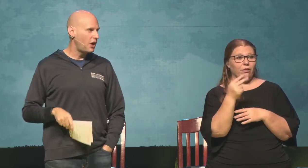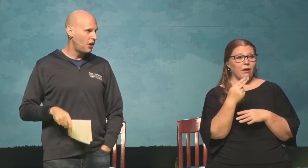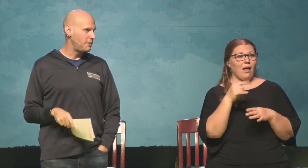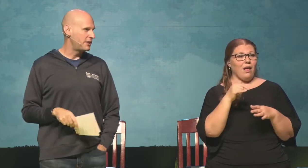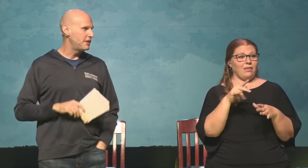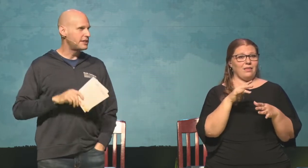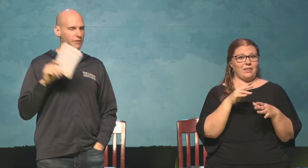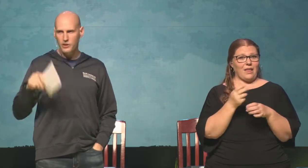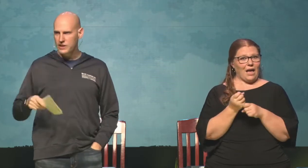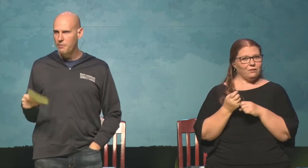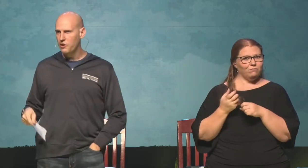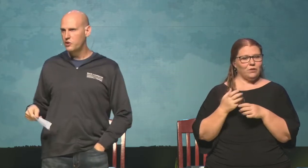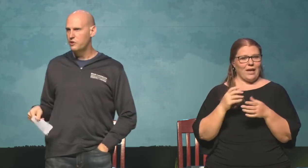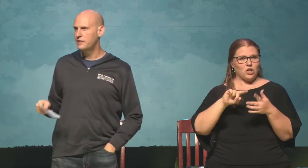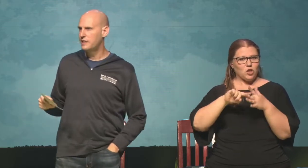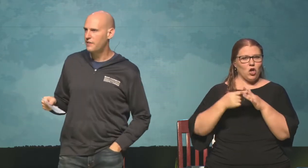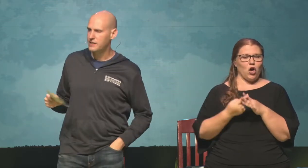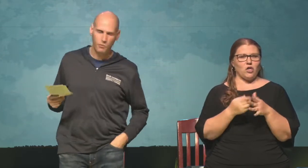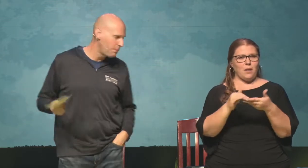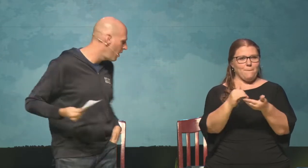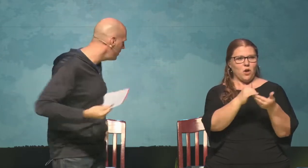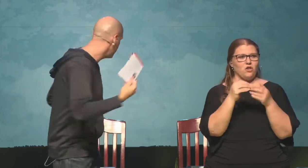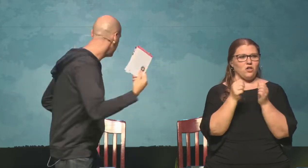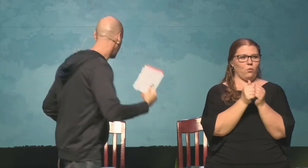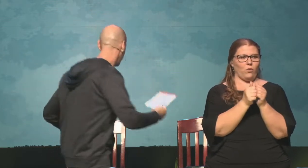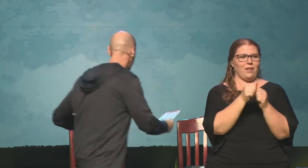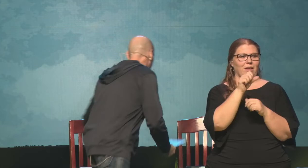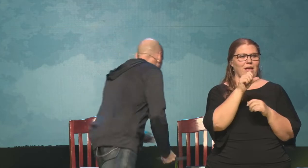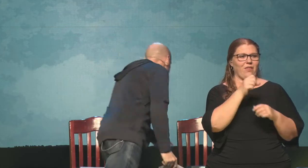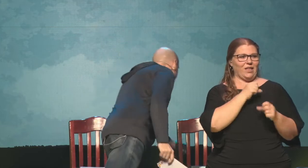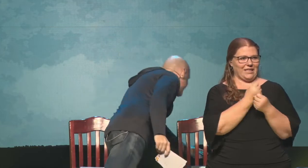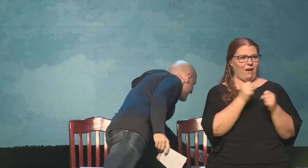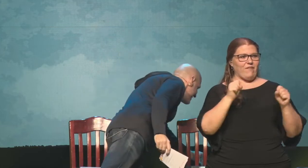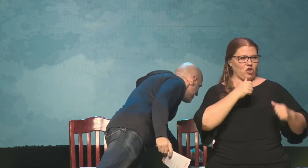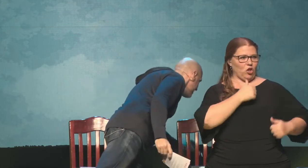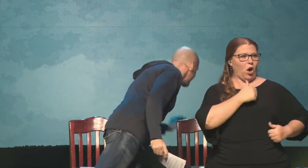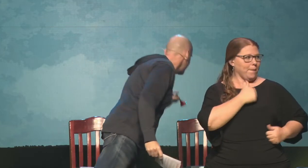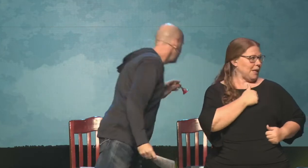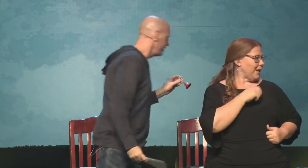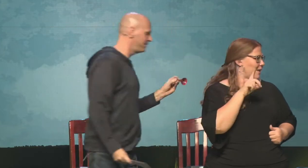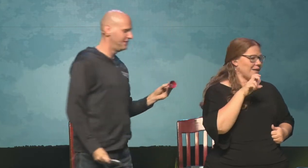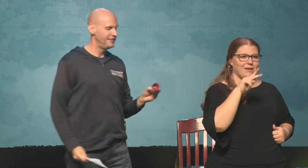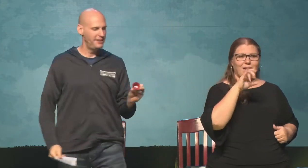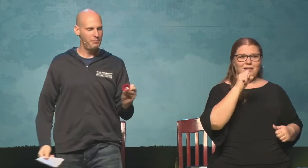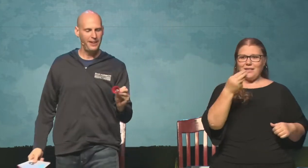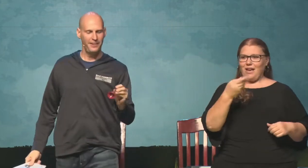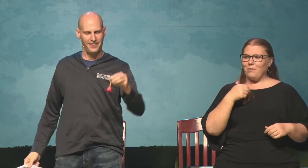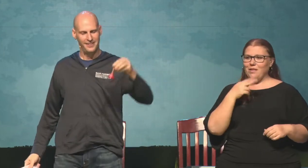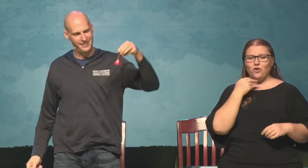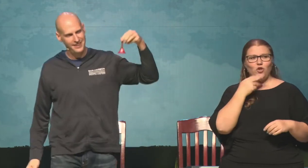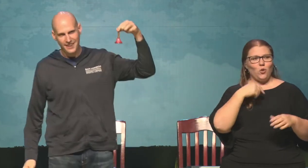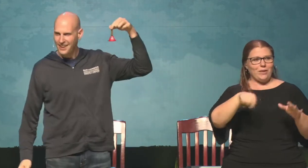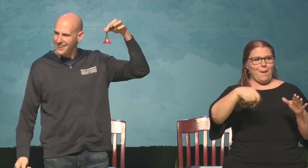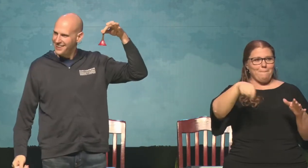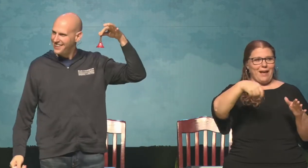Salvation Army. So this is the first time our church has done this, and we're partnering with the Salvation Army. Dennis gave me this cute little bell,